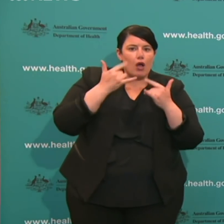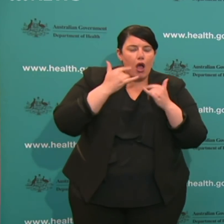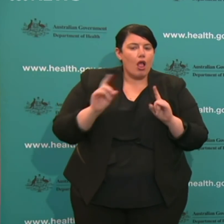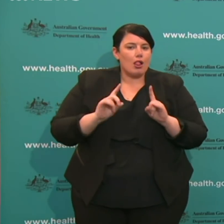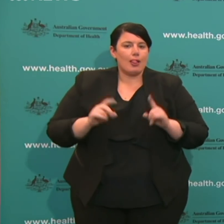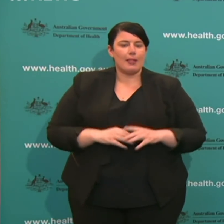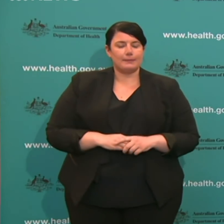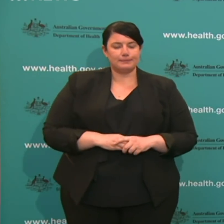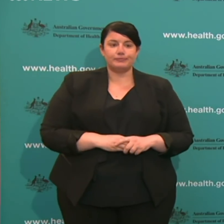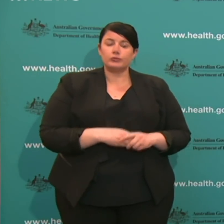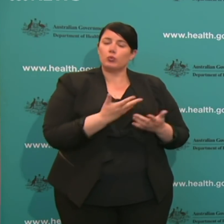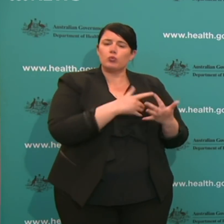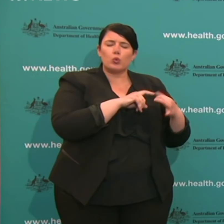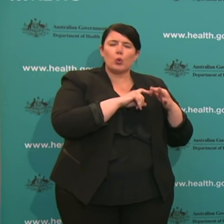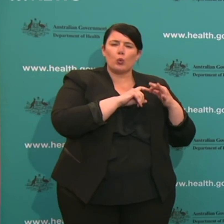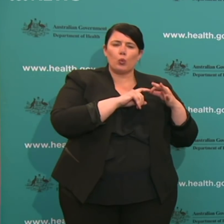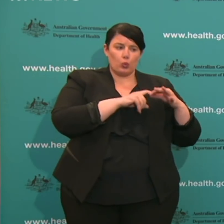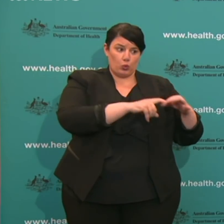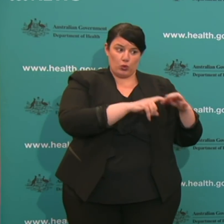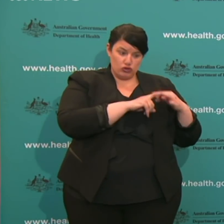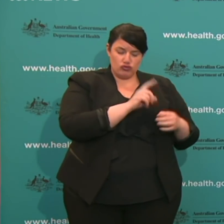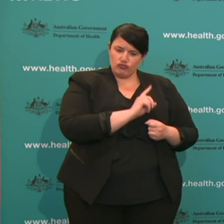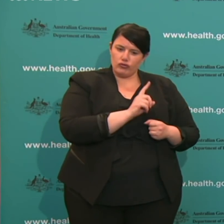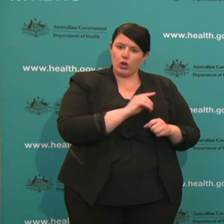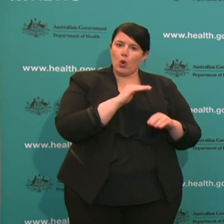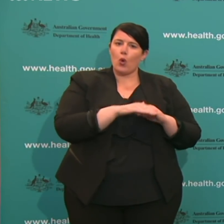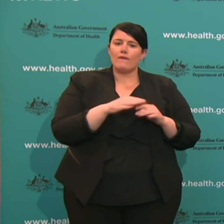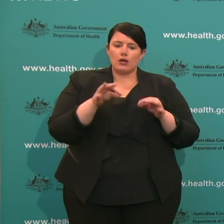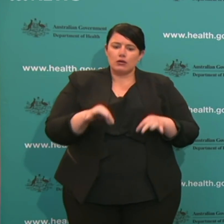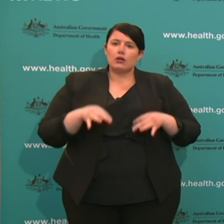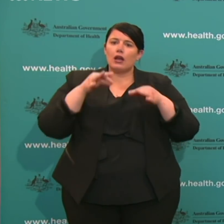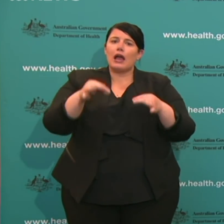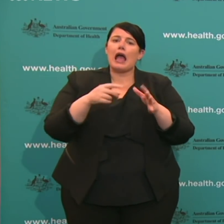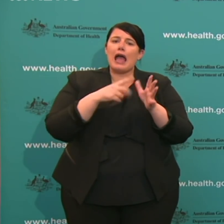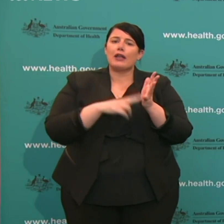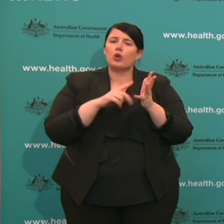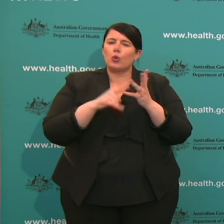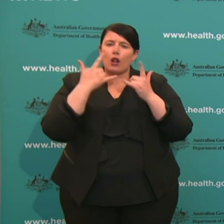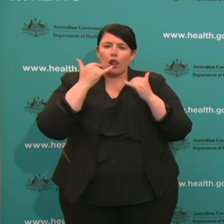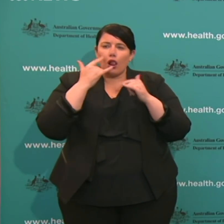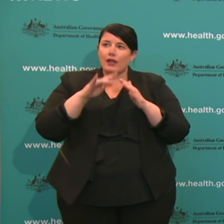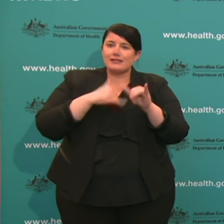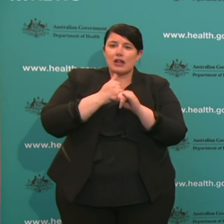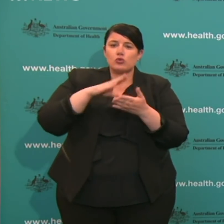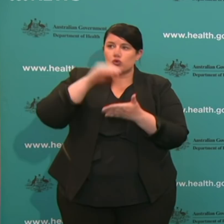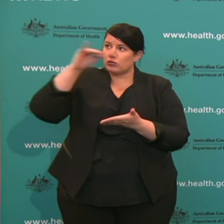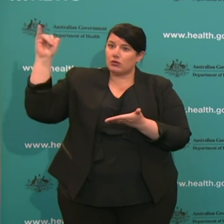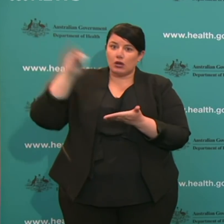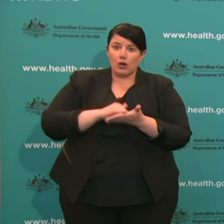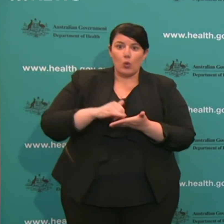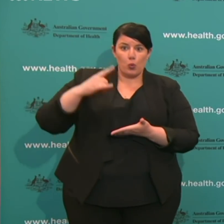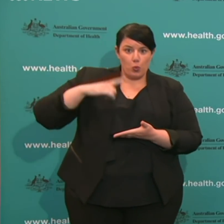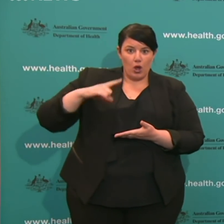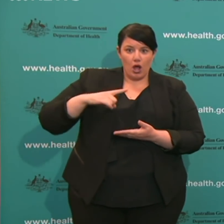So the question was whether the abandonment of the ANU pilot student scheme was on the advice of